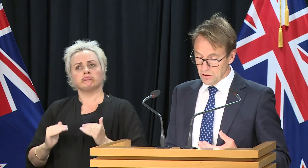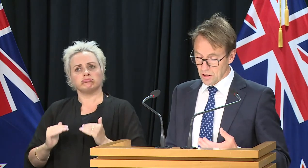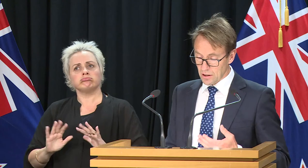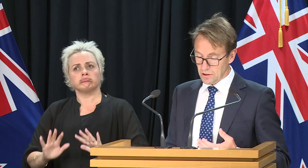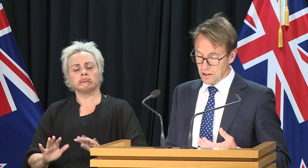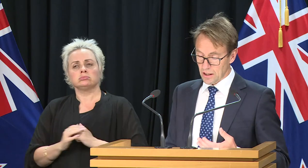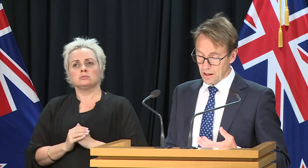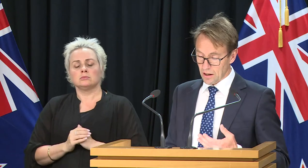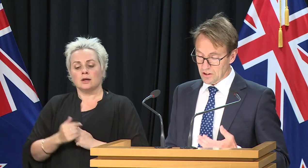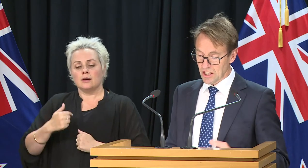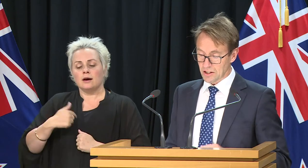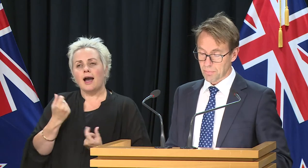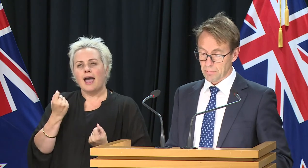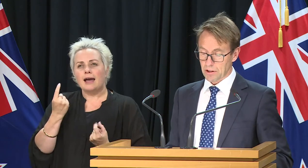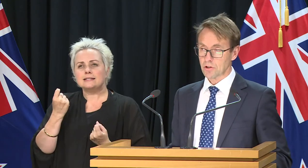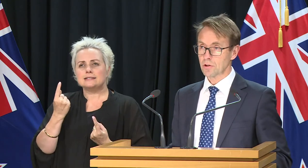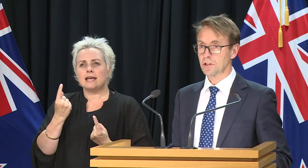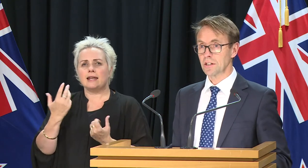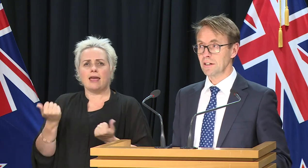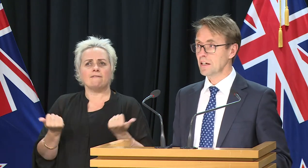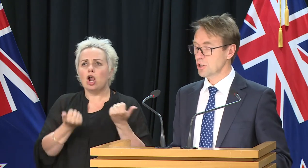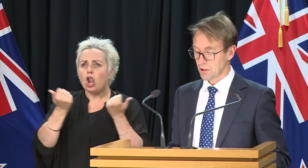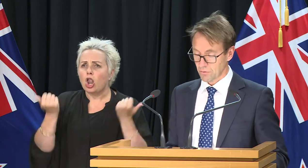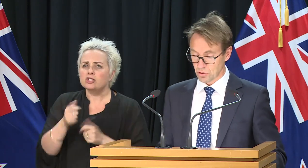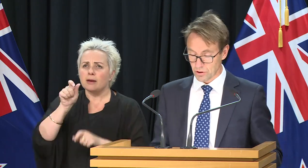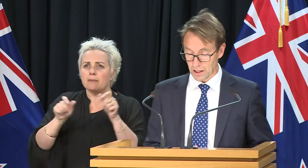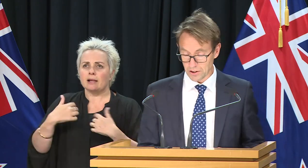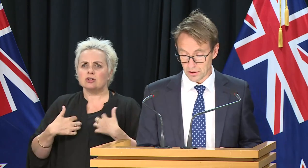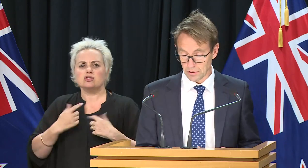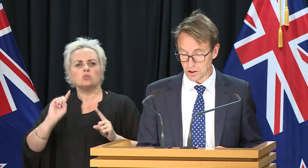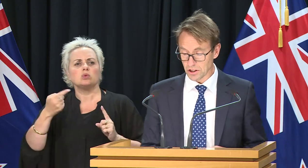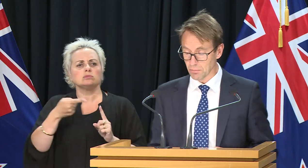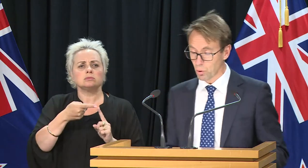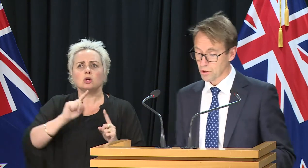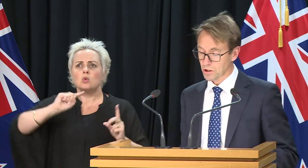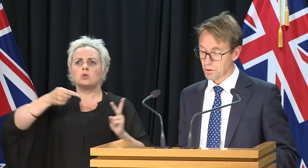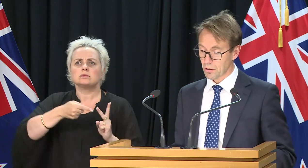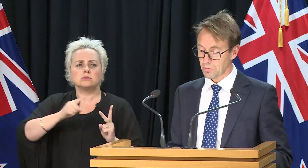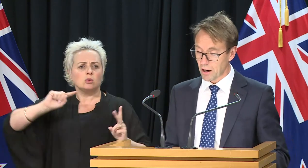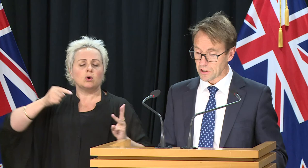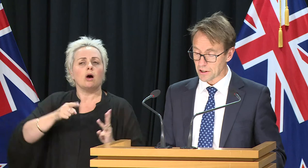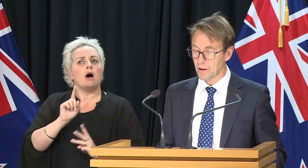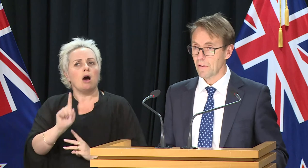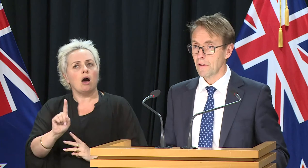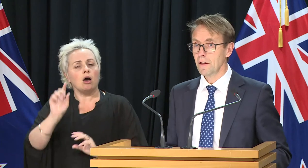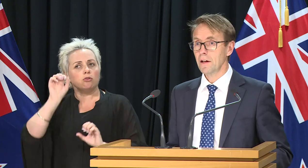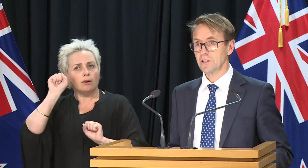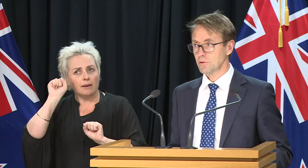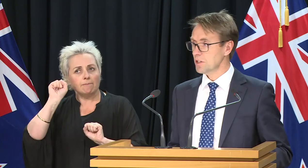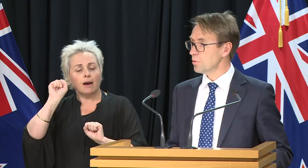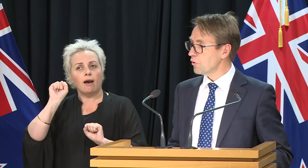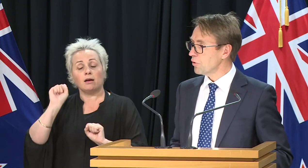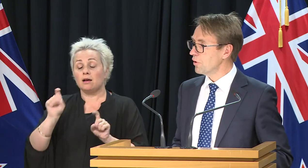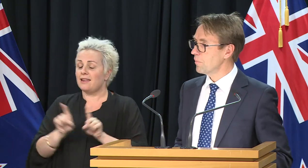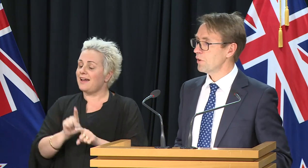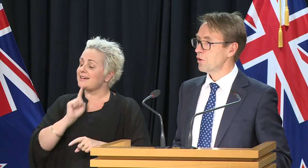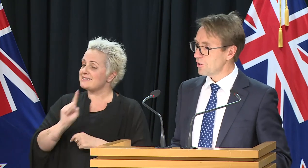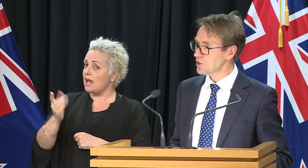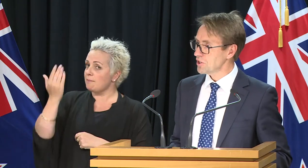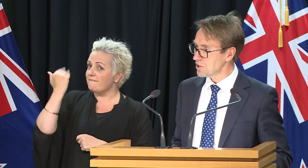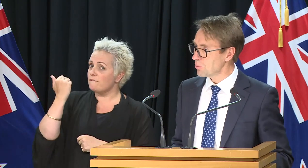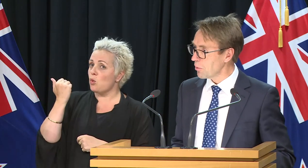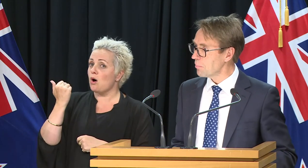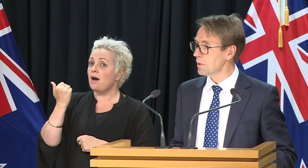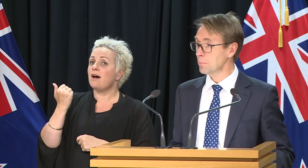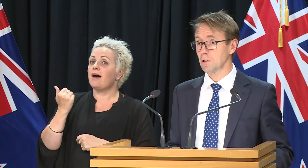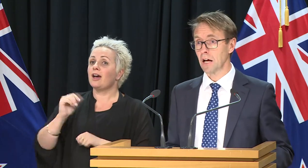is intense public interest in each individual case here, and it's just important to bear in mind, as I've said before, the